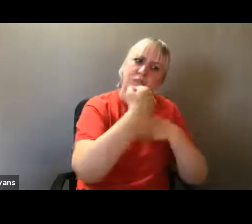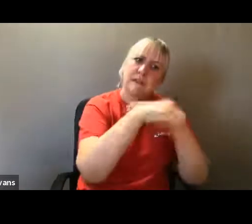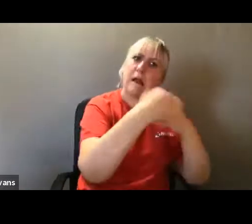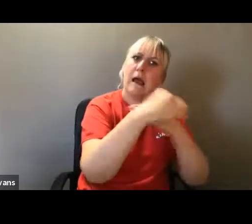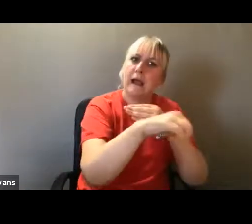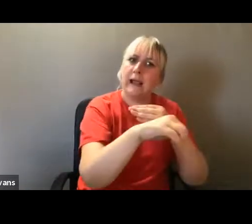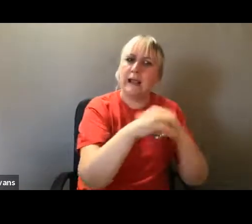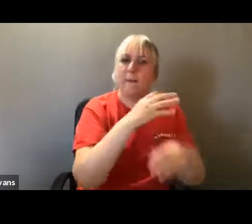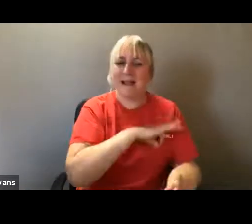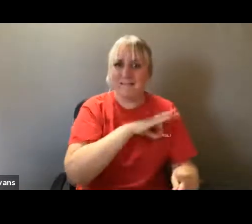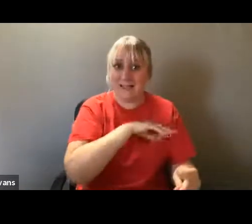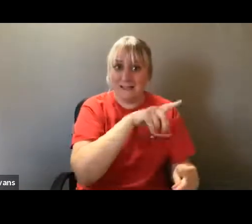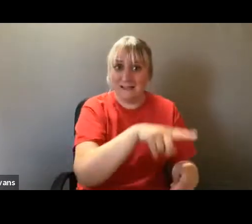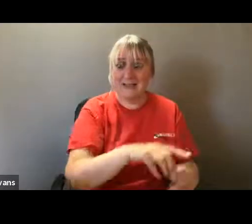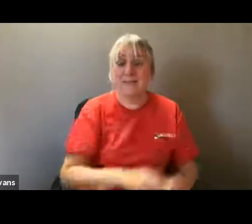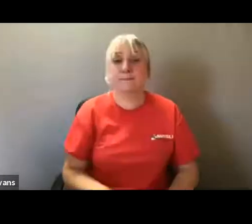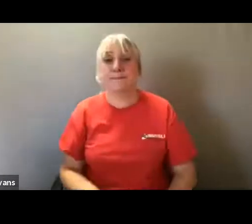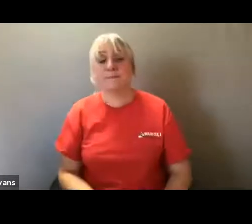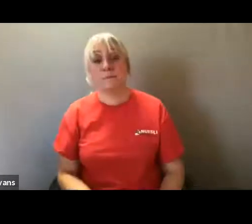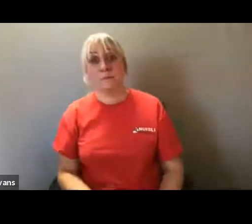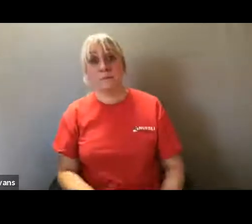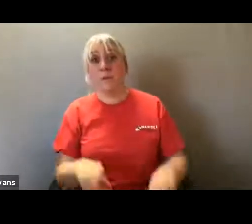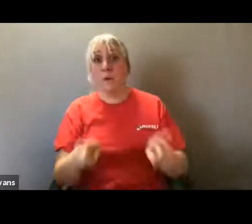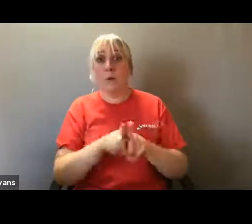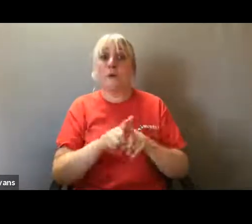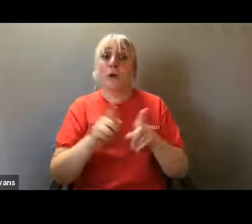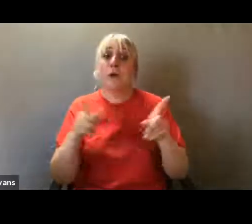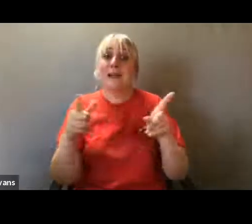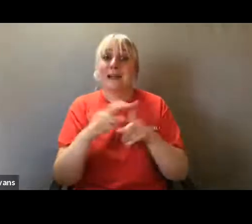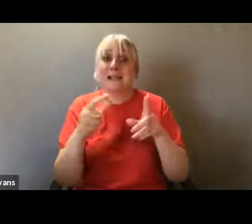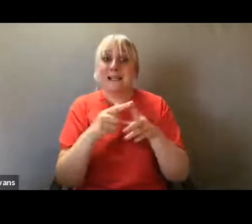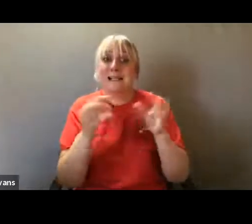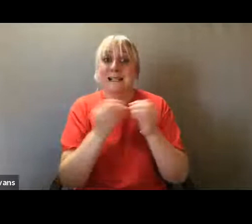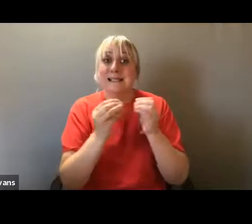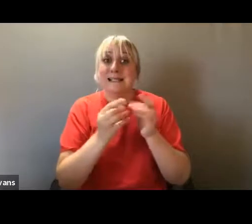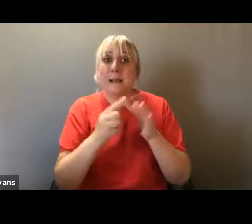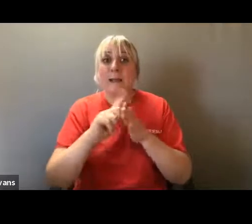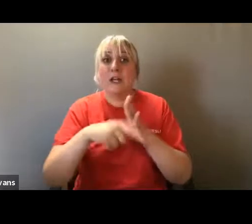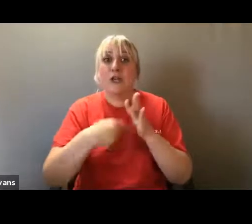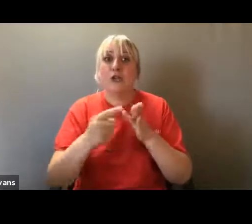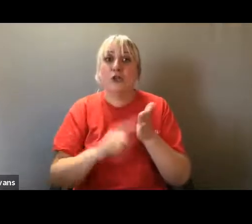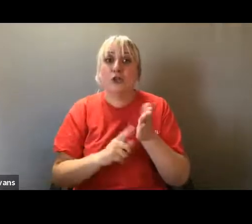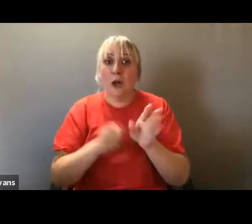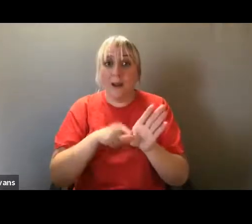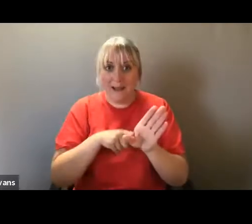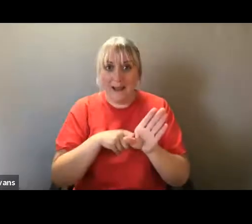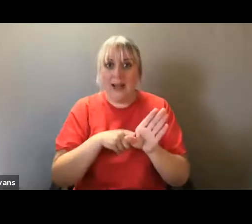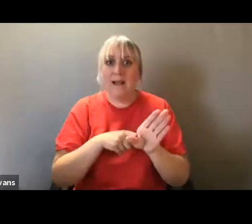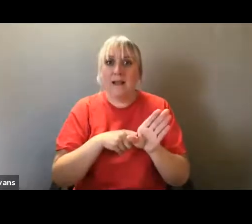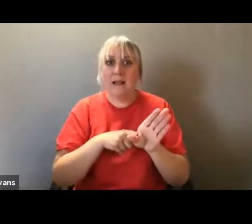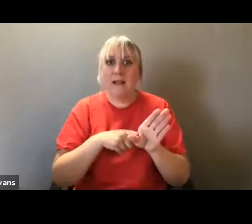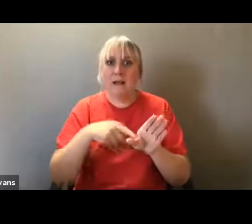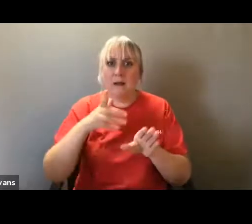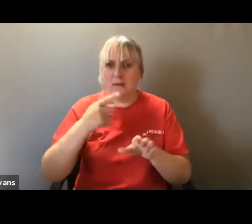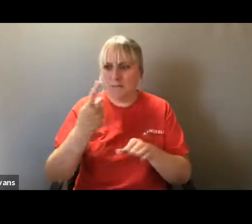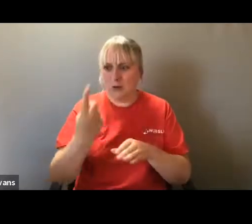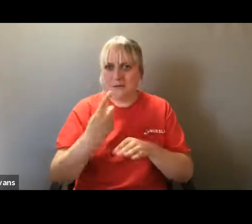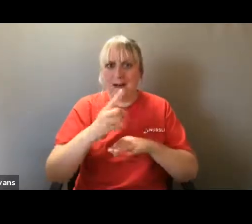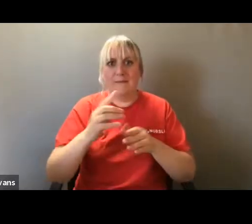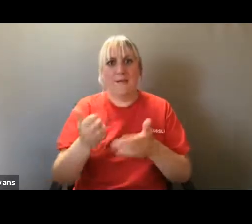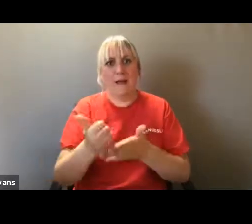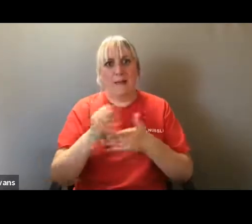by DPAC's co-founder, the late Debbie Jolly, which is called A Tale of Two Models, and that can be found on the DPAC website.